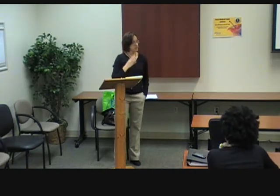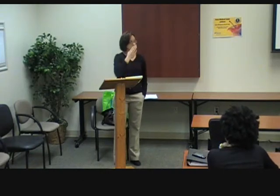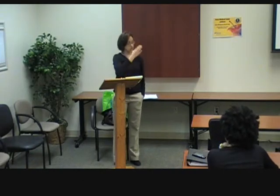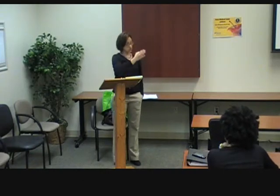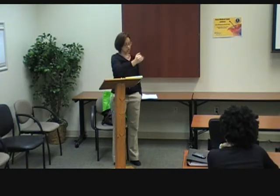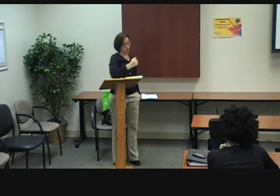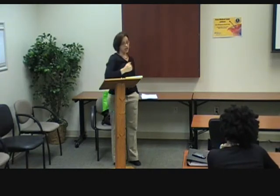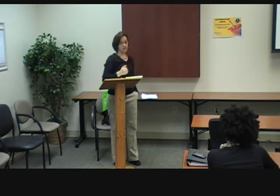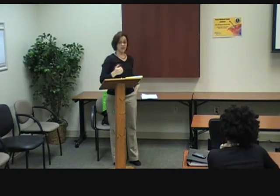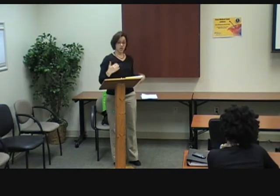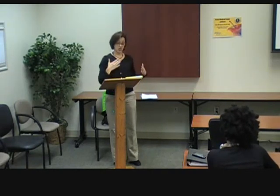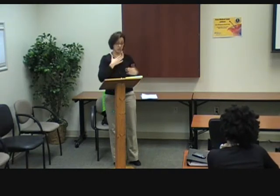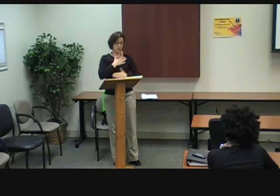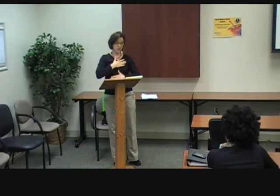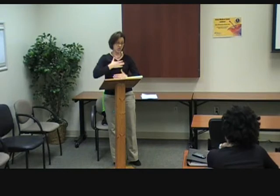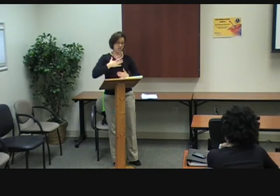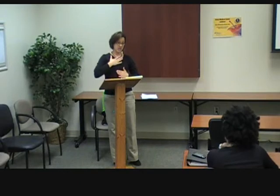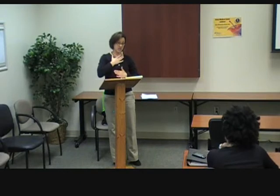Enjoy. Enjoy. It can also be appreciate.